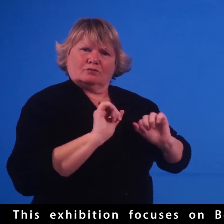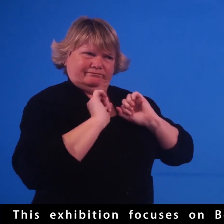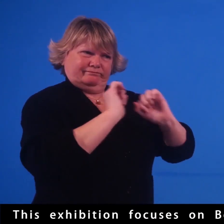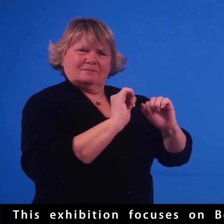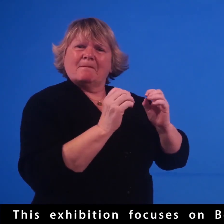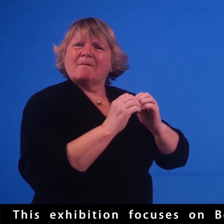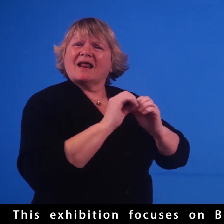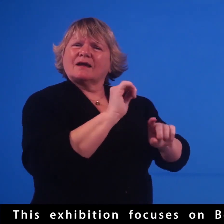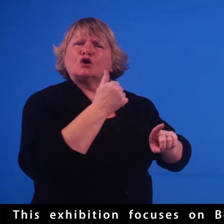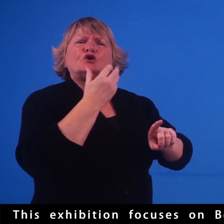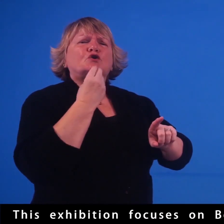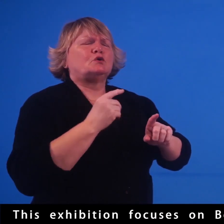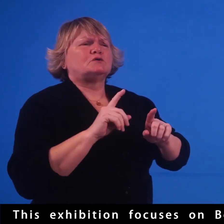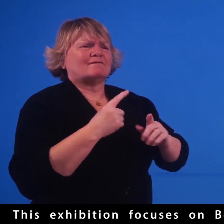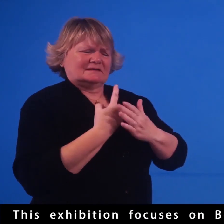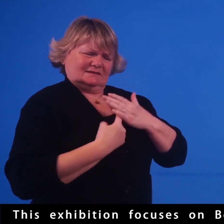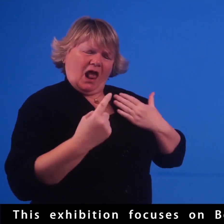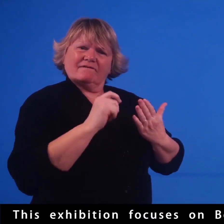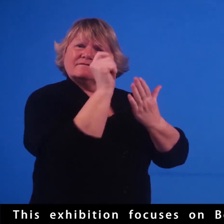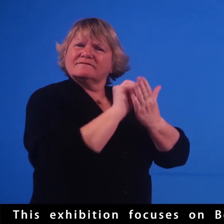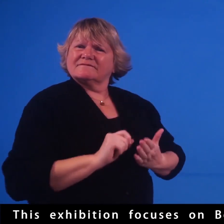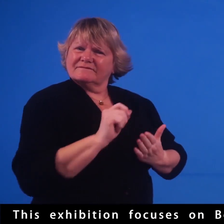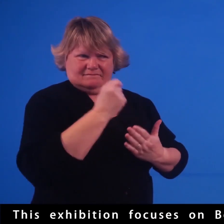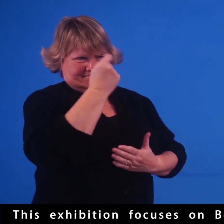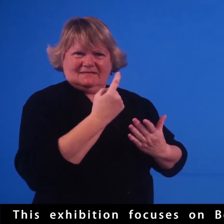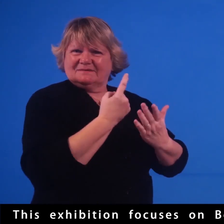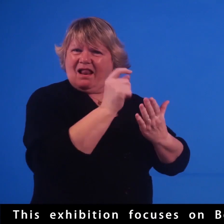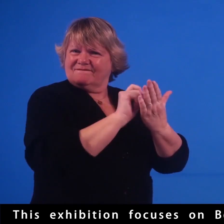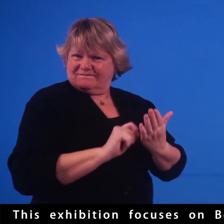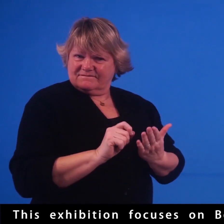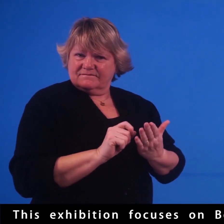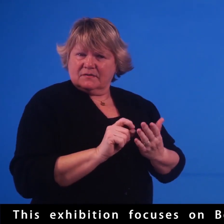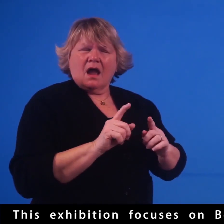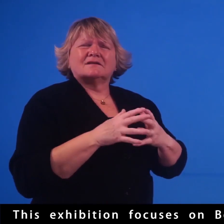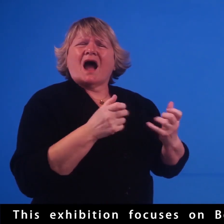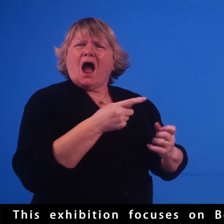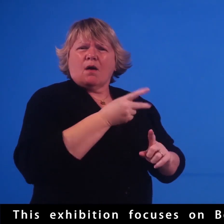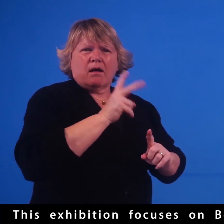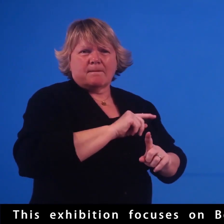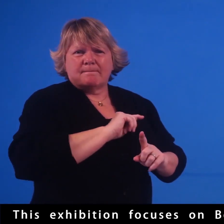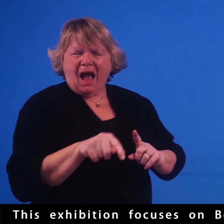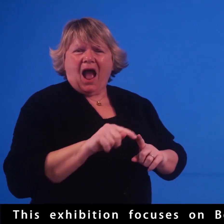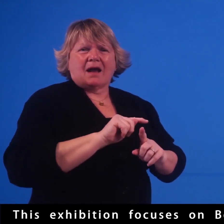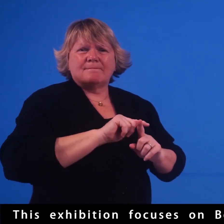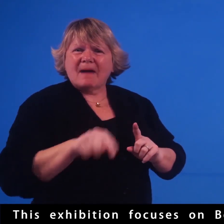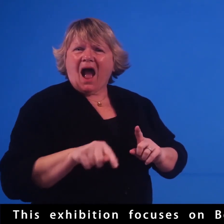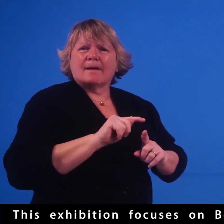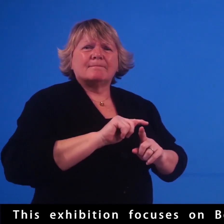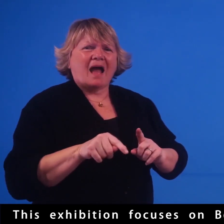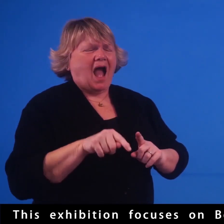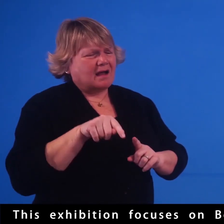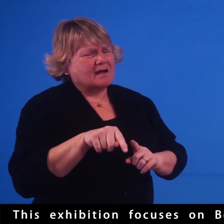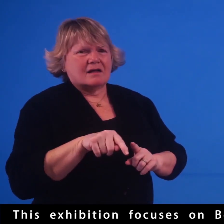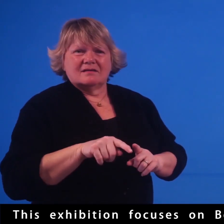This exhibition focuses on Bellany's use of self-portraiture and how he constantly returned to